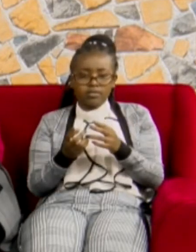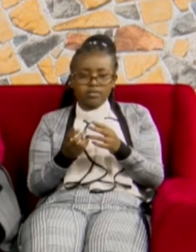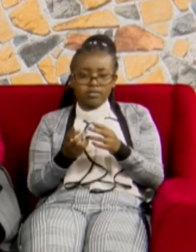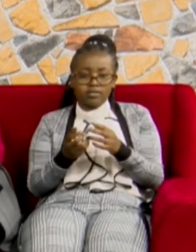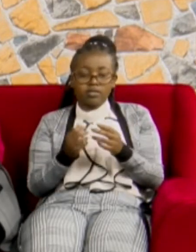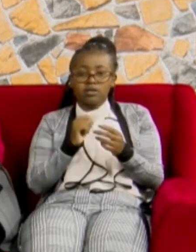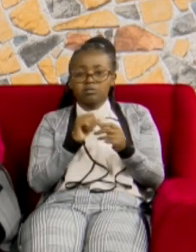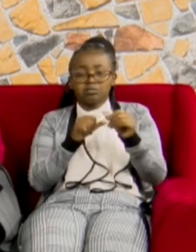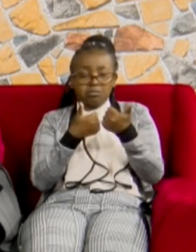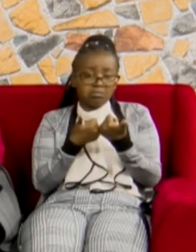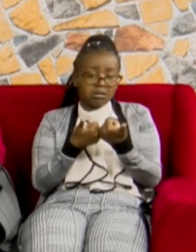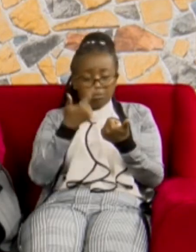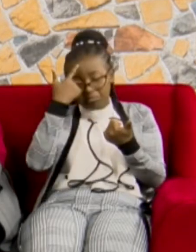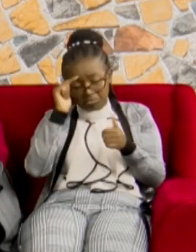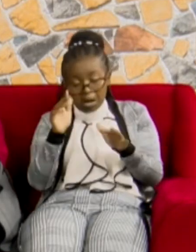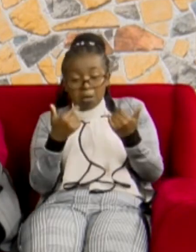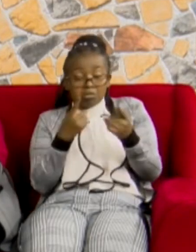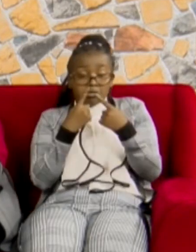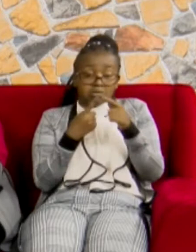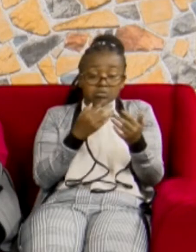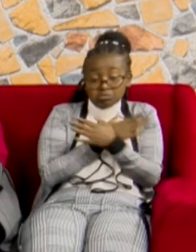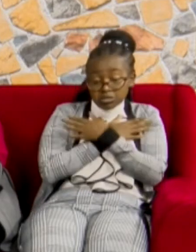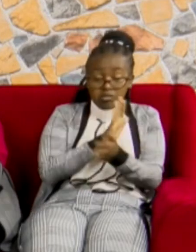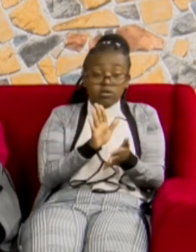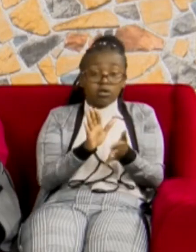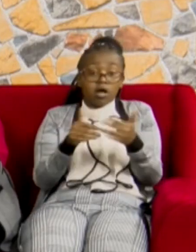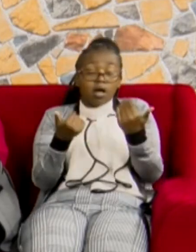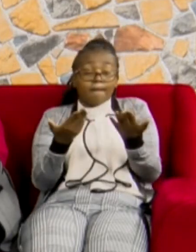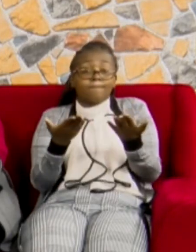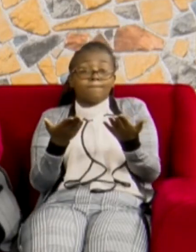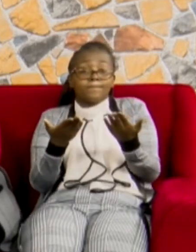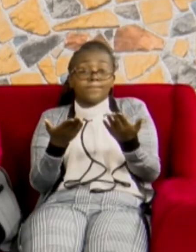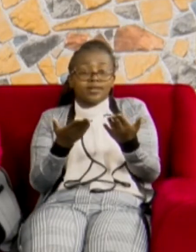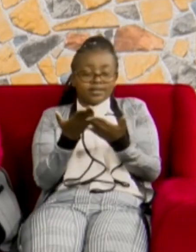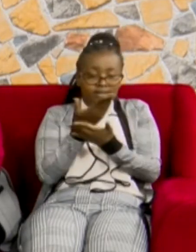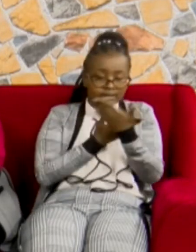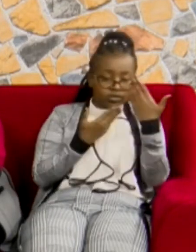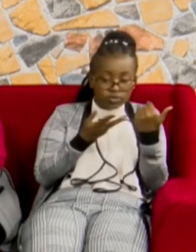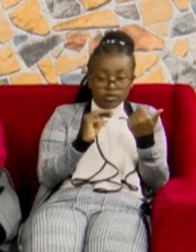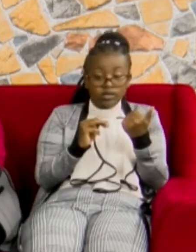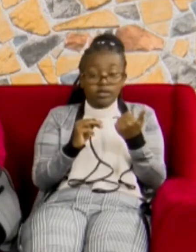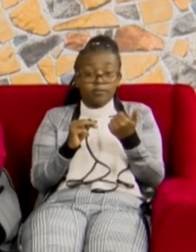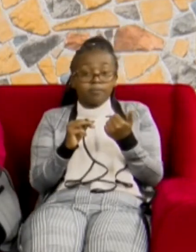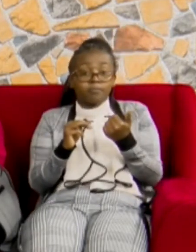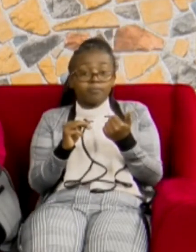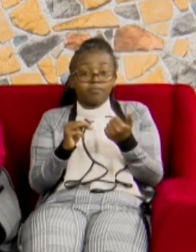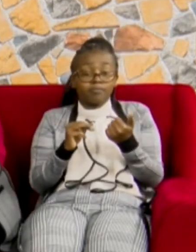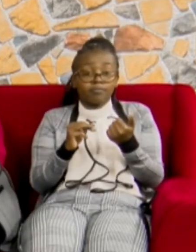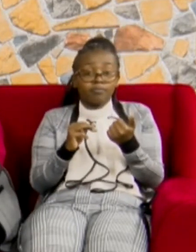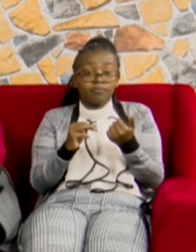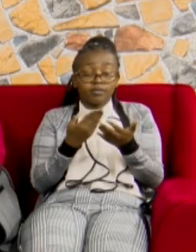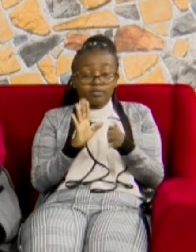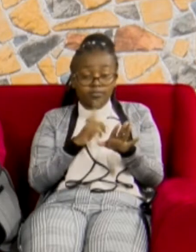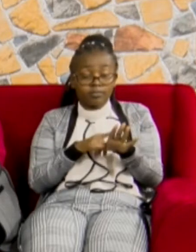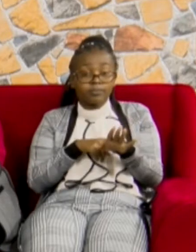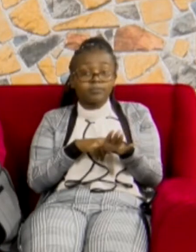not appropriate for their peers, like the way they are interacting with them, like that back and forth conversation.